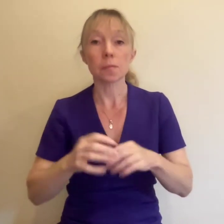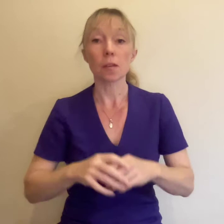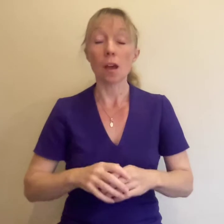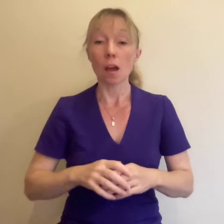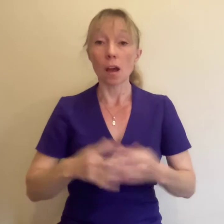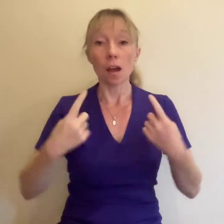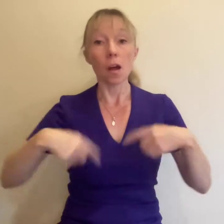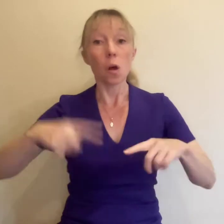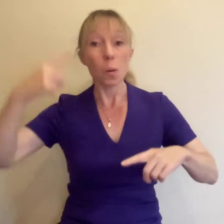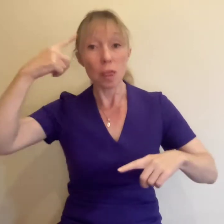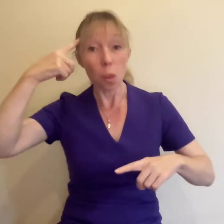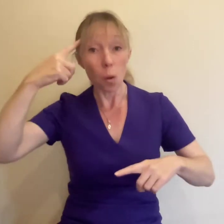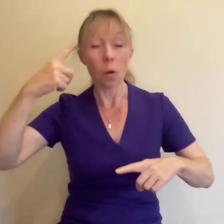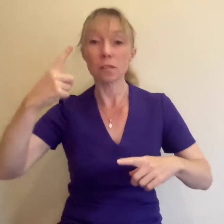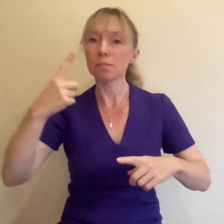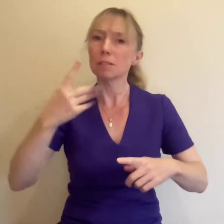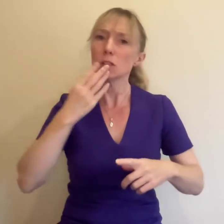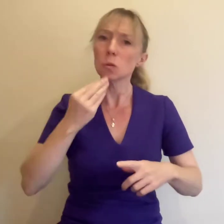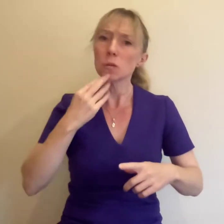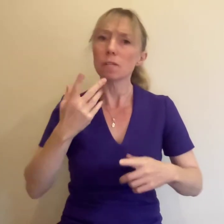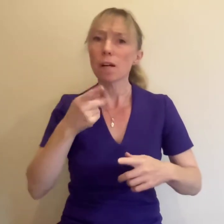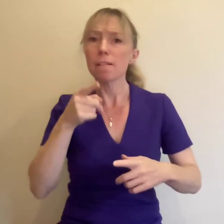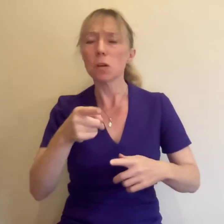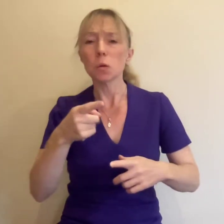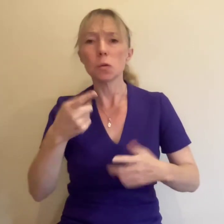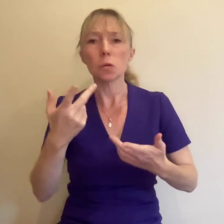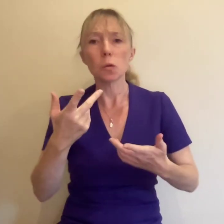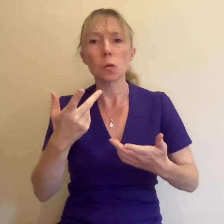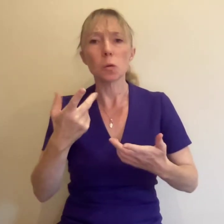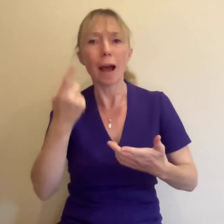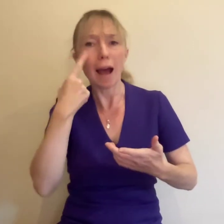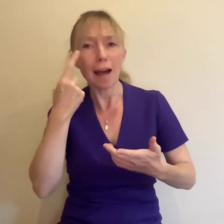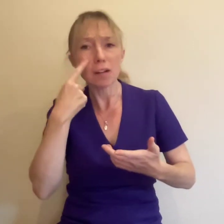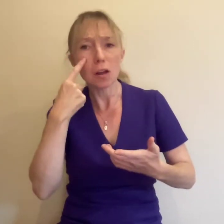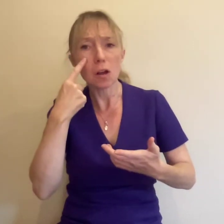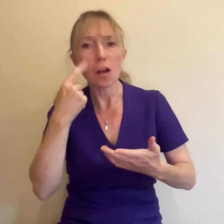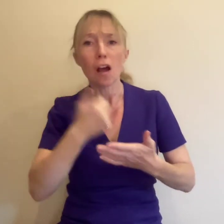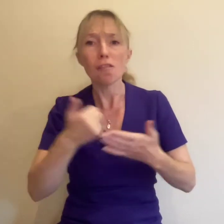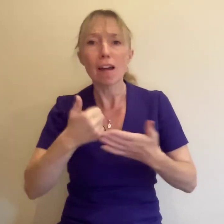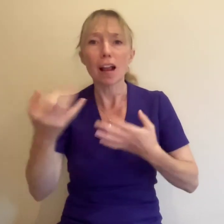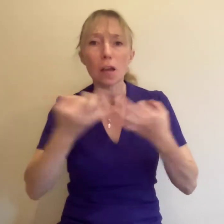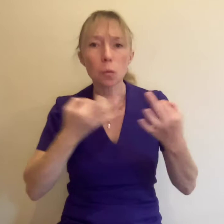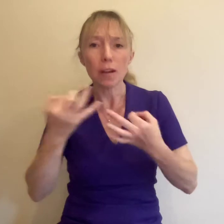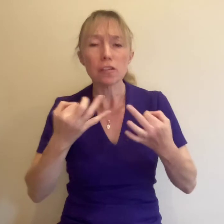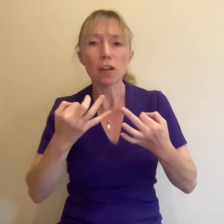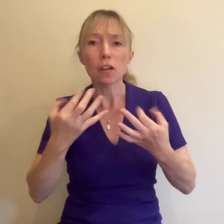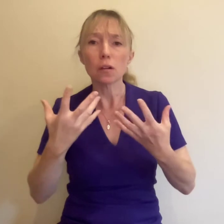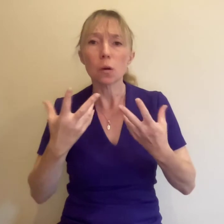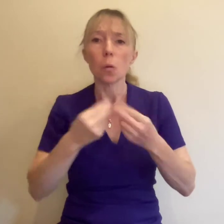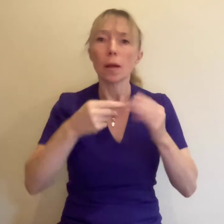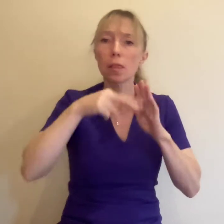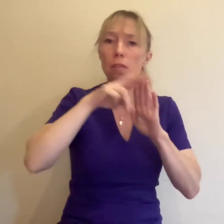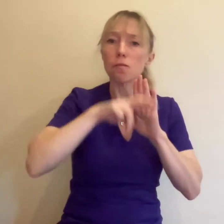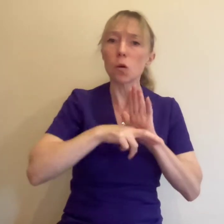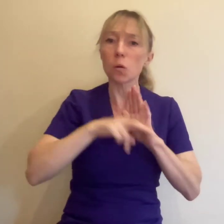useful for you to take a look through these FAQs along with the rules if you're thinking of submitting to the Early Career Bursaries programme this